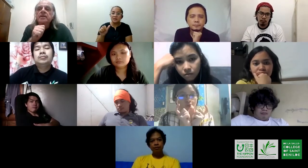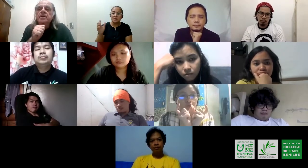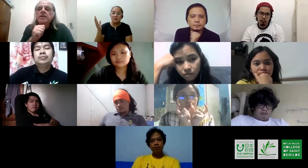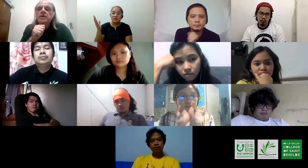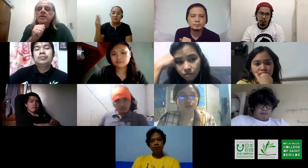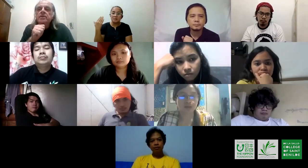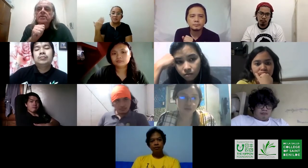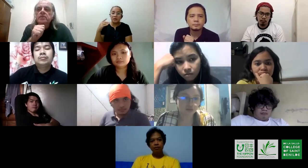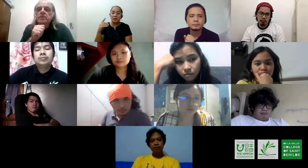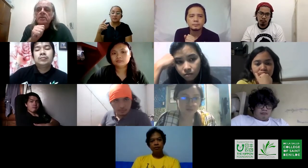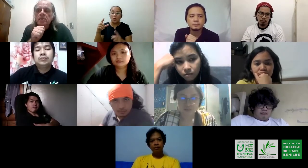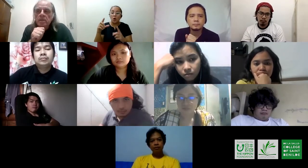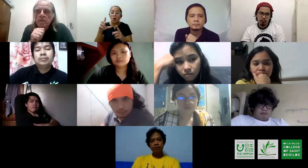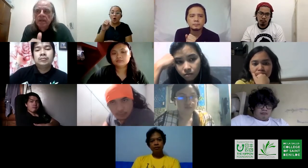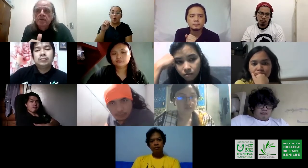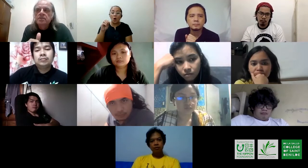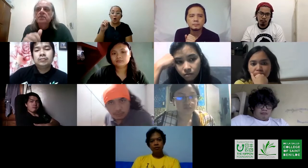sign.